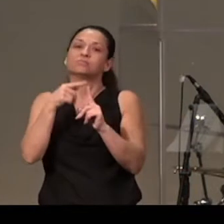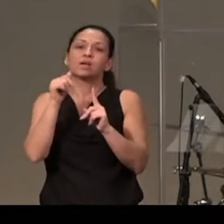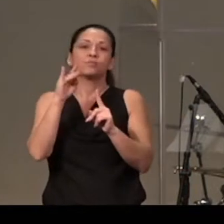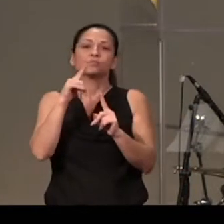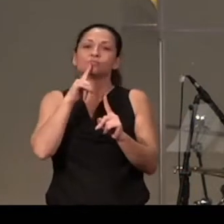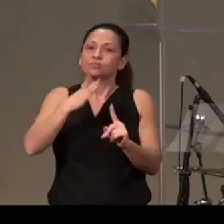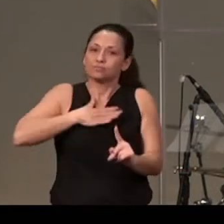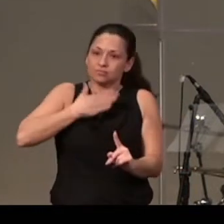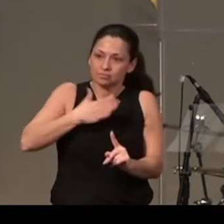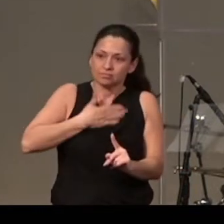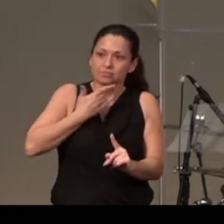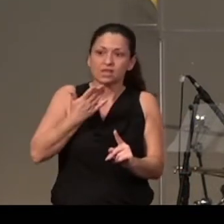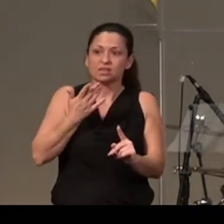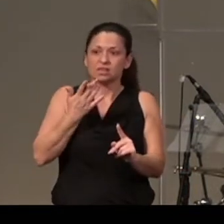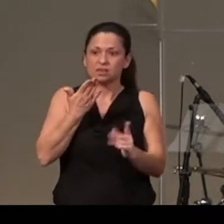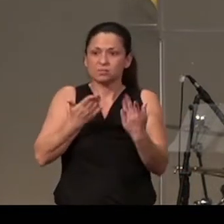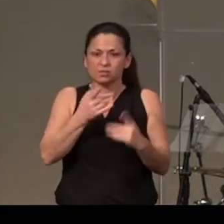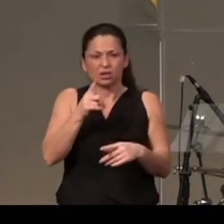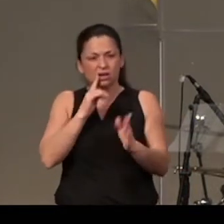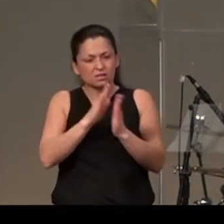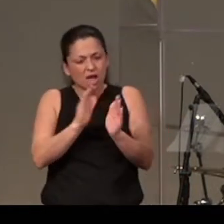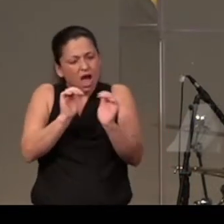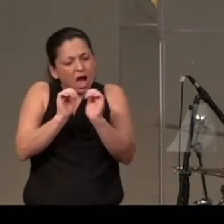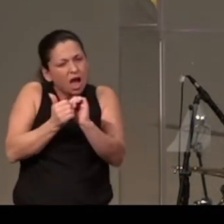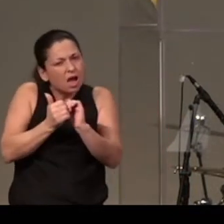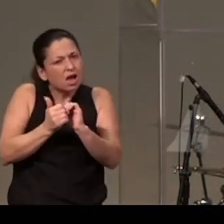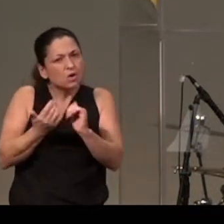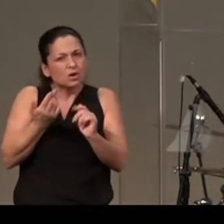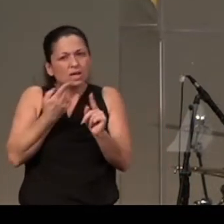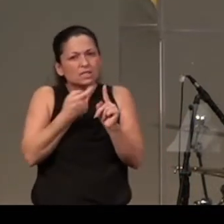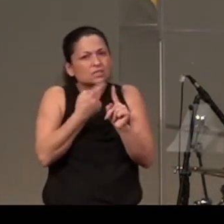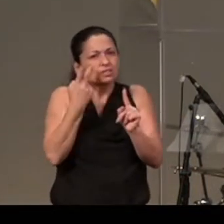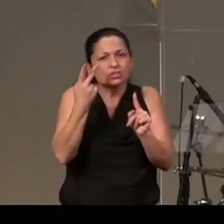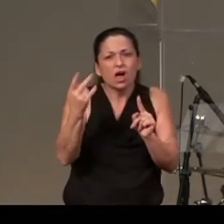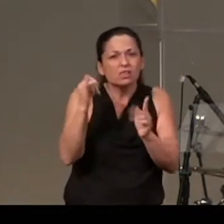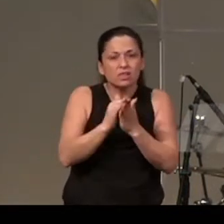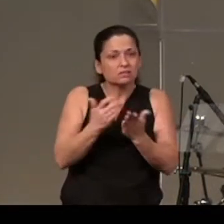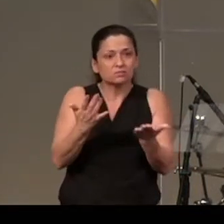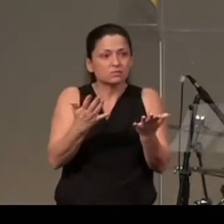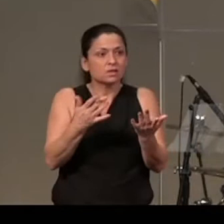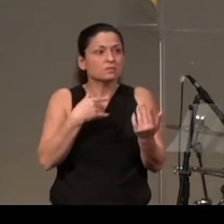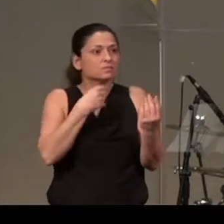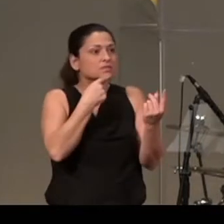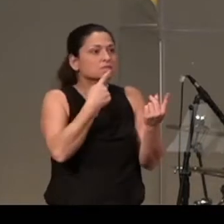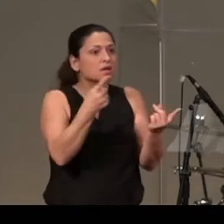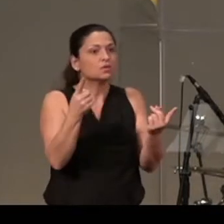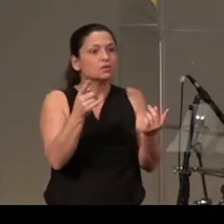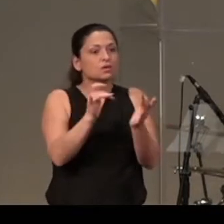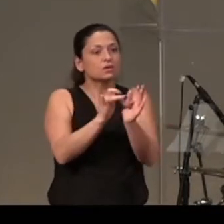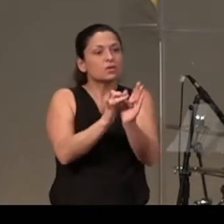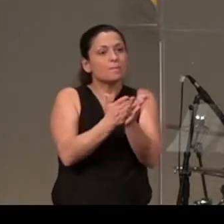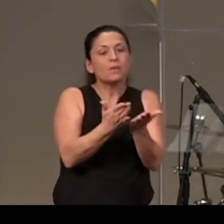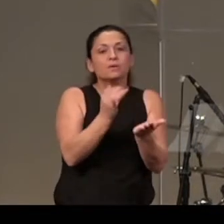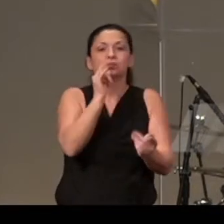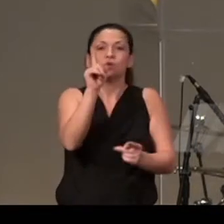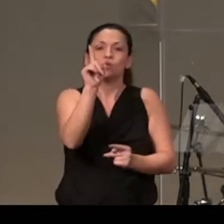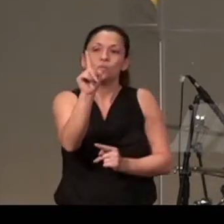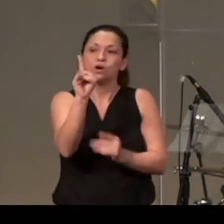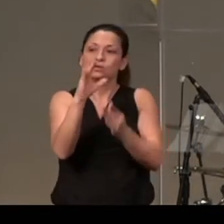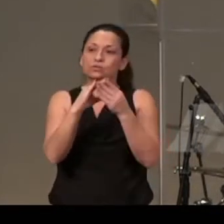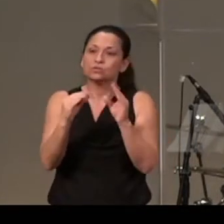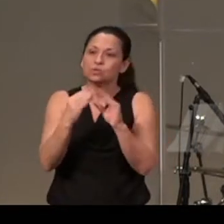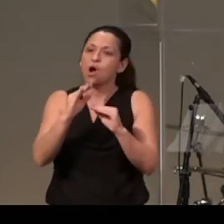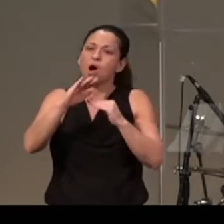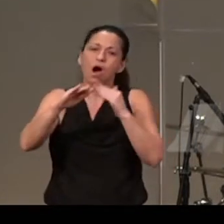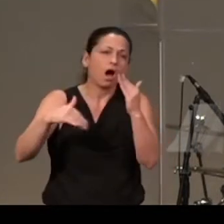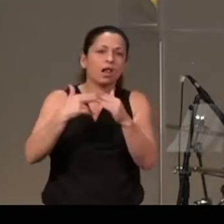that? Let me show you. The Bible is one story. It's one story from beginning to end, and it's all about Jesus. So